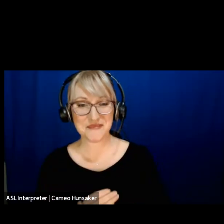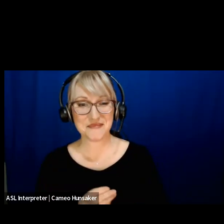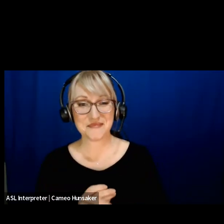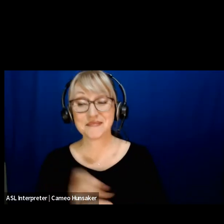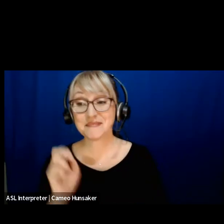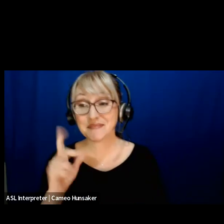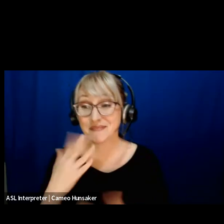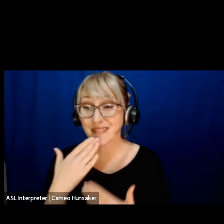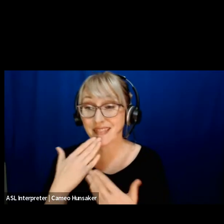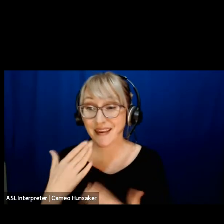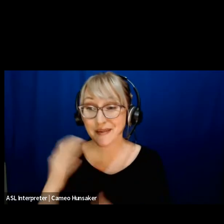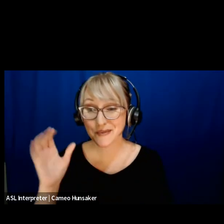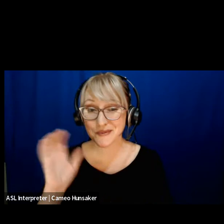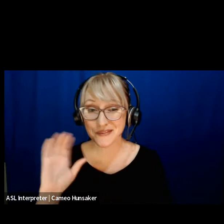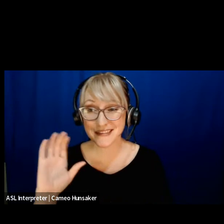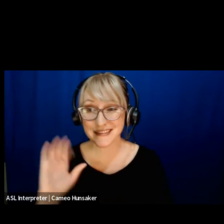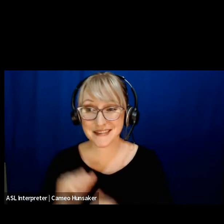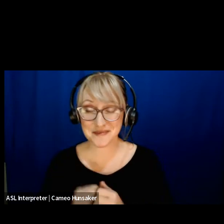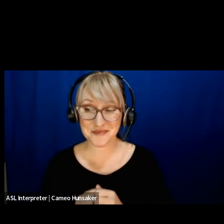Okay, thank you, Christy.